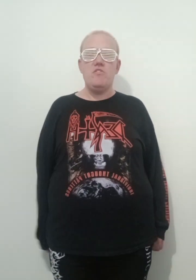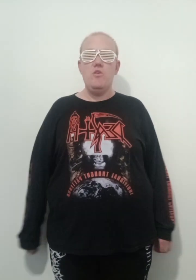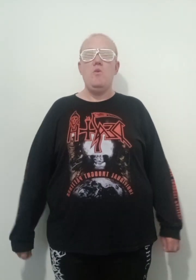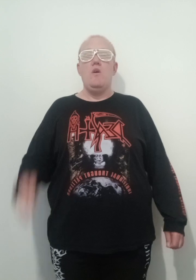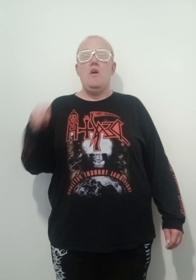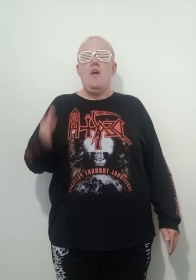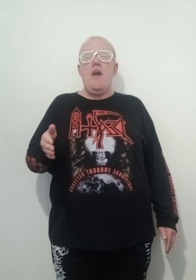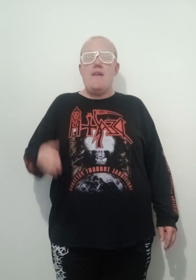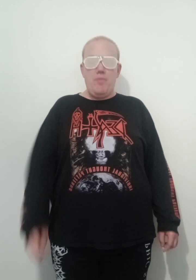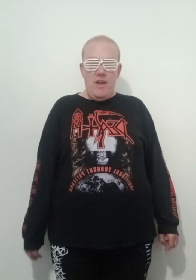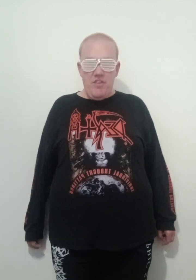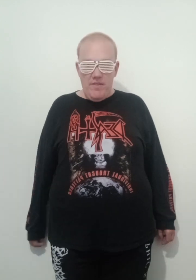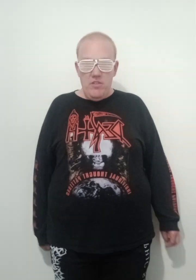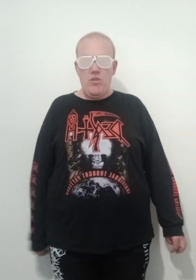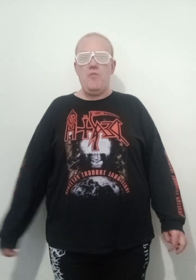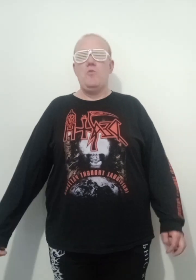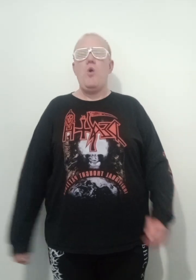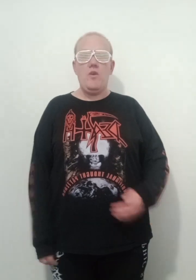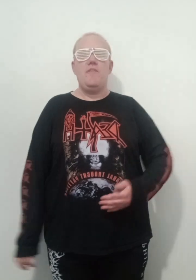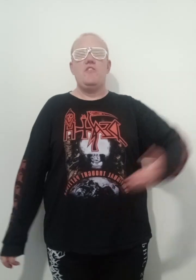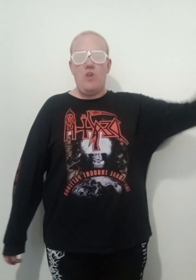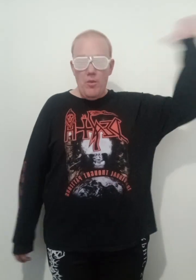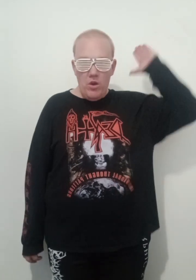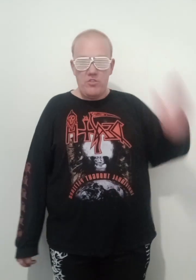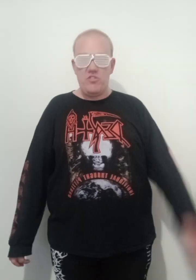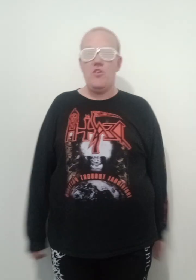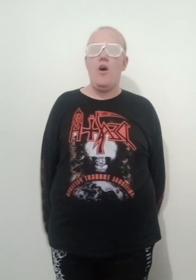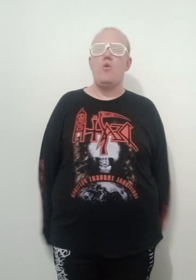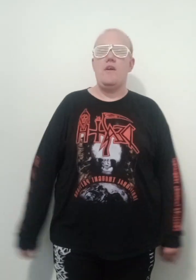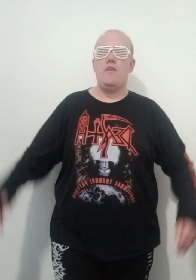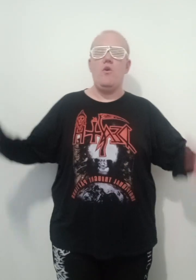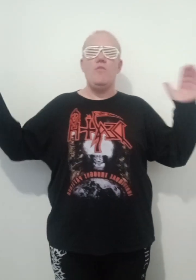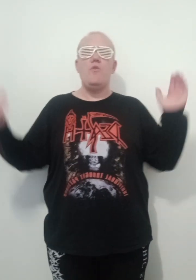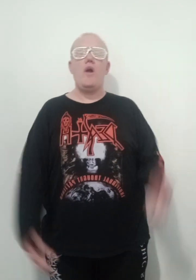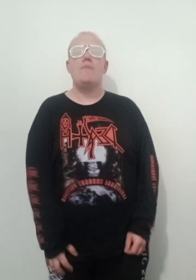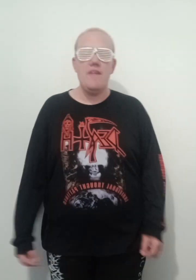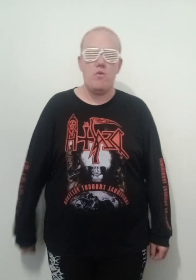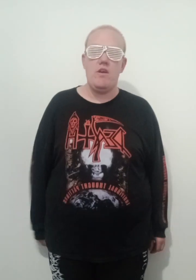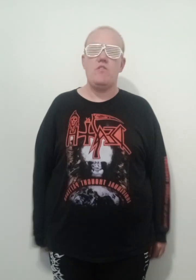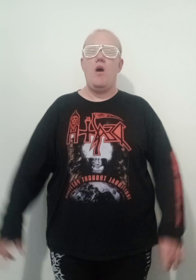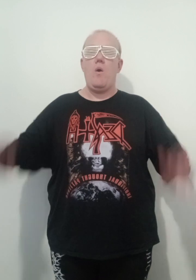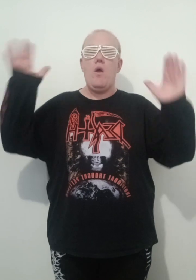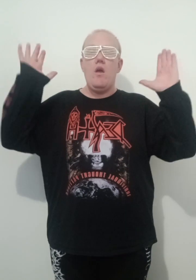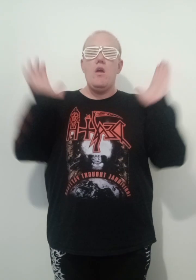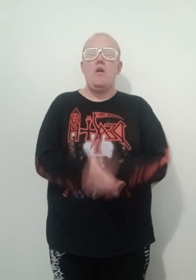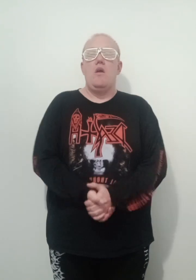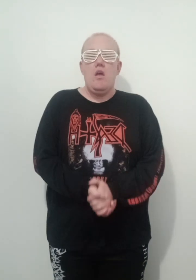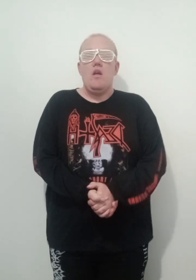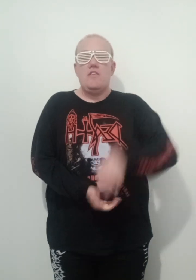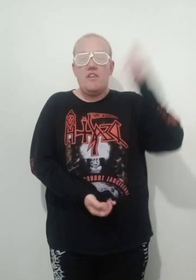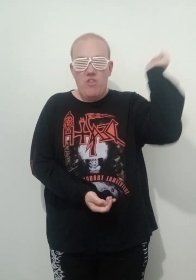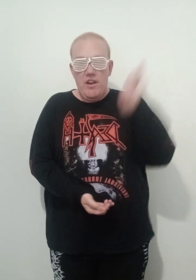two ever played each other. So I thought, why not this time? Why not just do the whole round, all 4 games in that round? So, let's get straight into